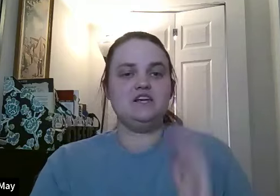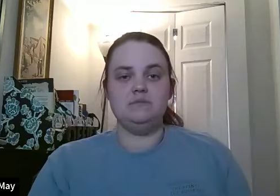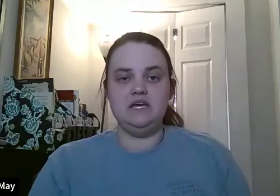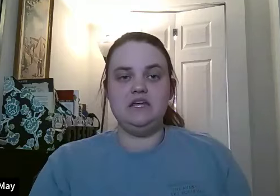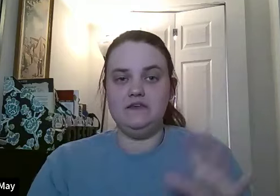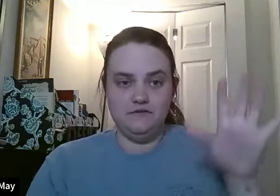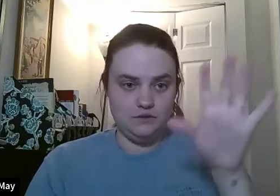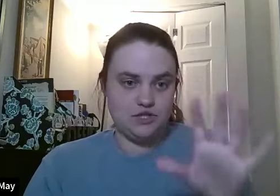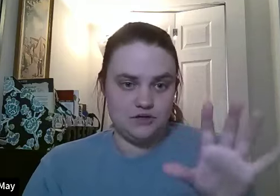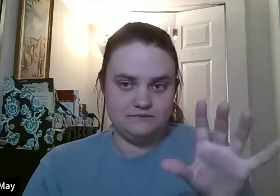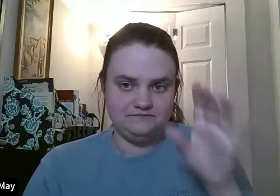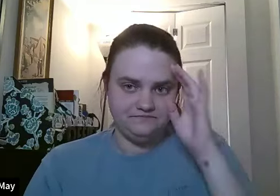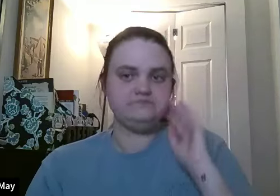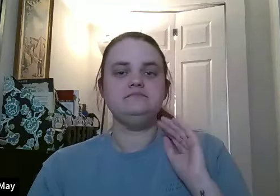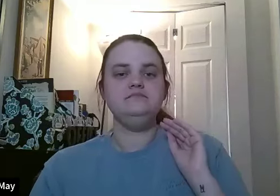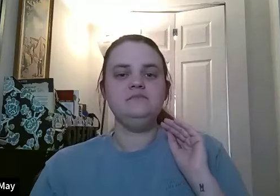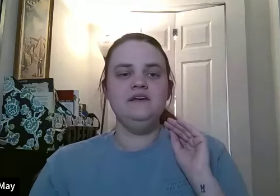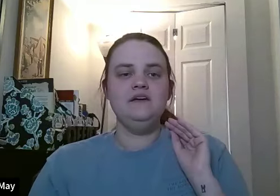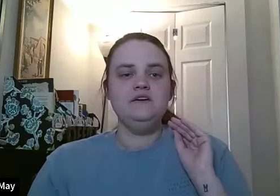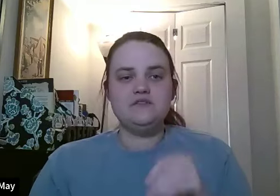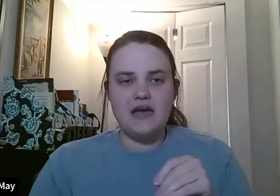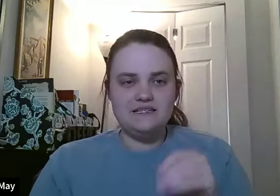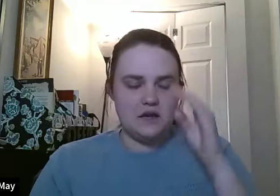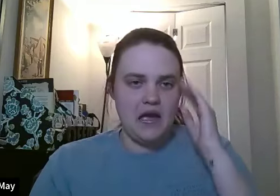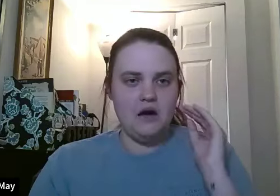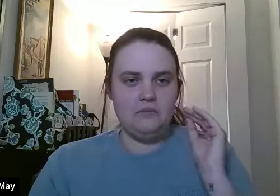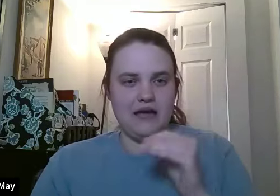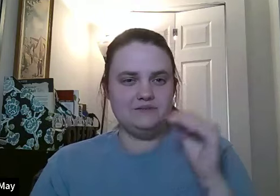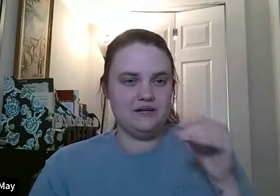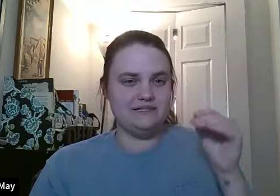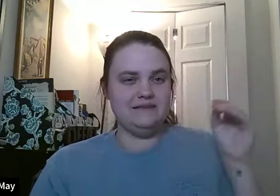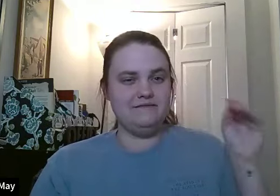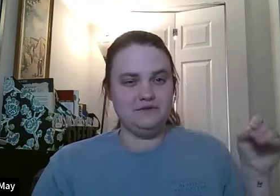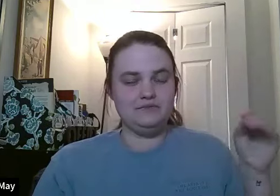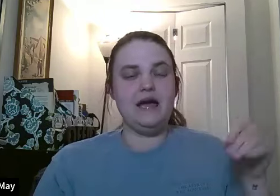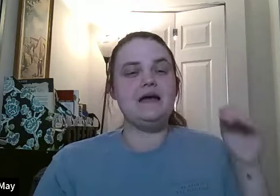to be in the future. So that is how past, present, and